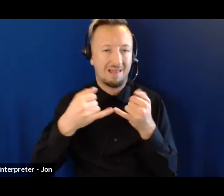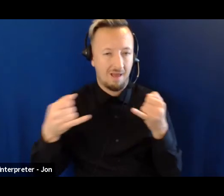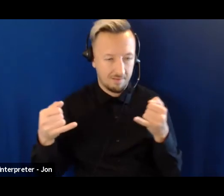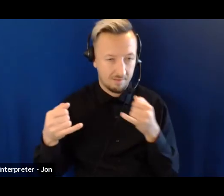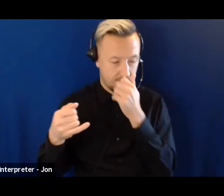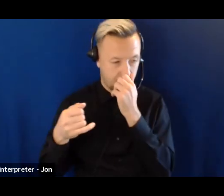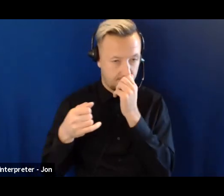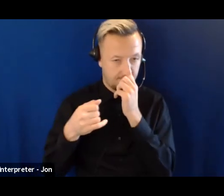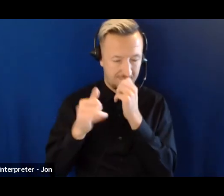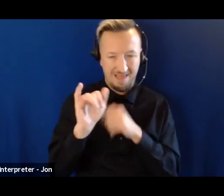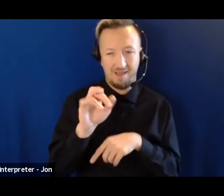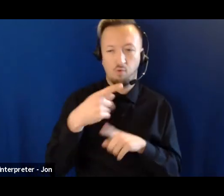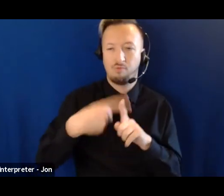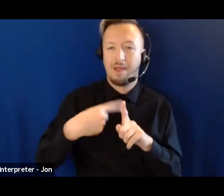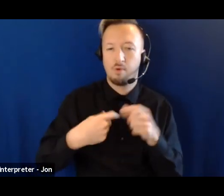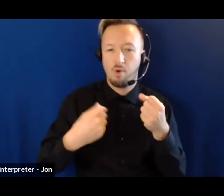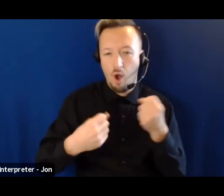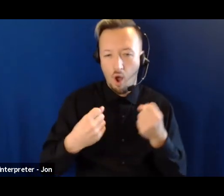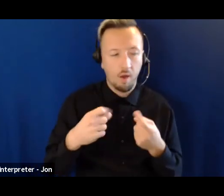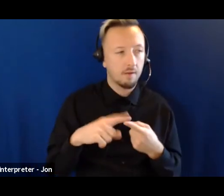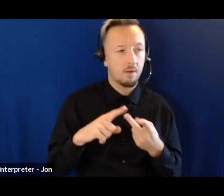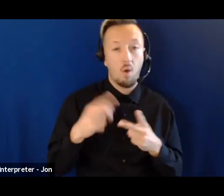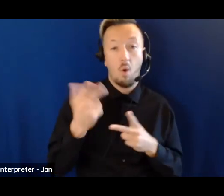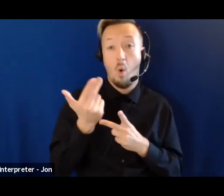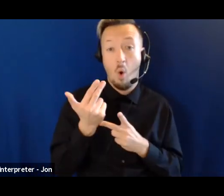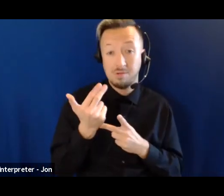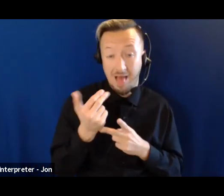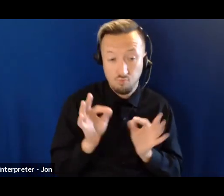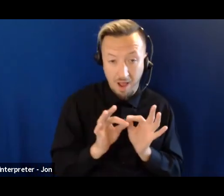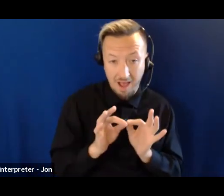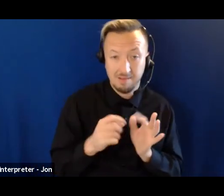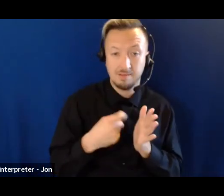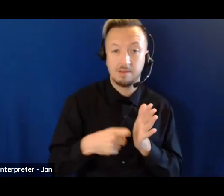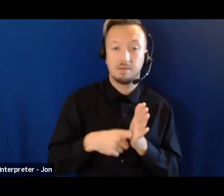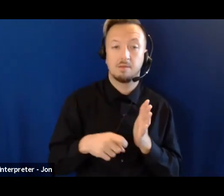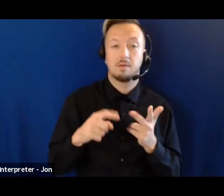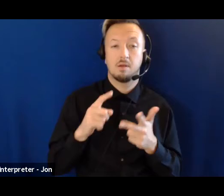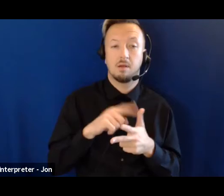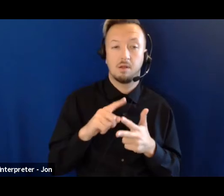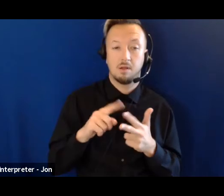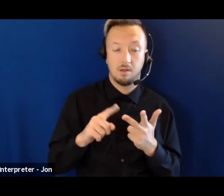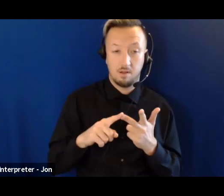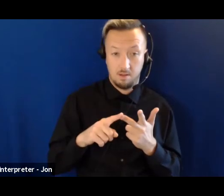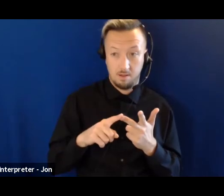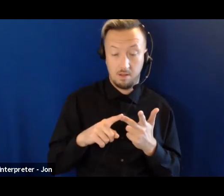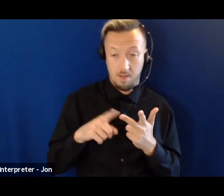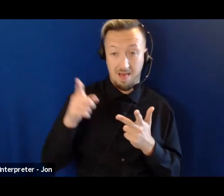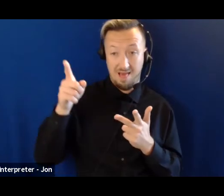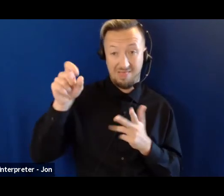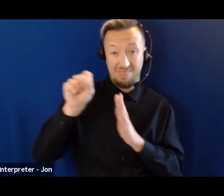about rental car rates or hotel room rates, stuff like that, but they have contracts